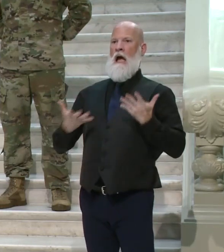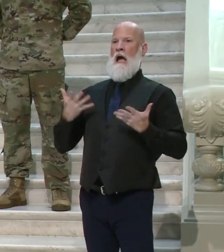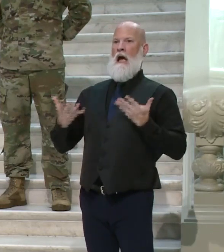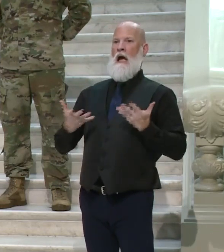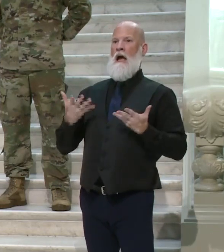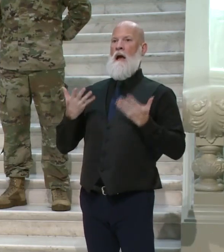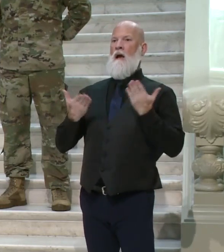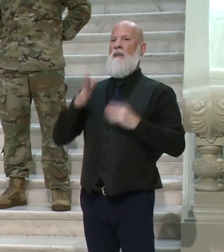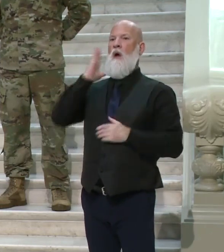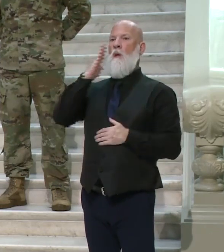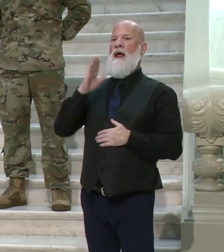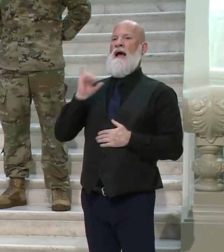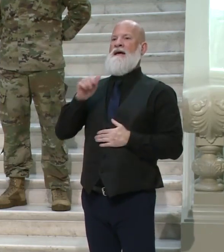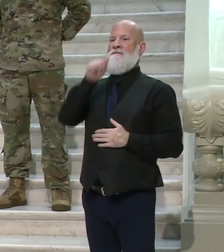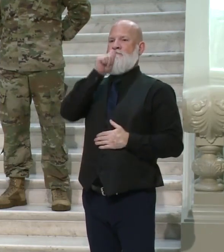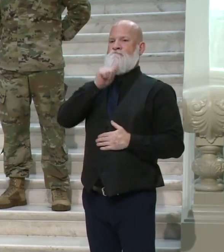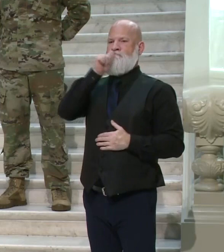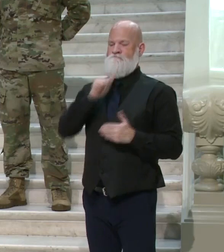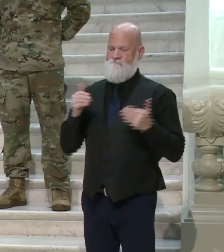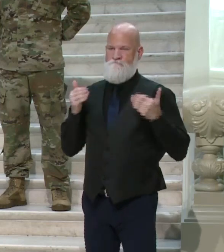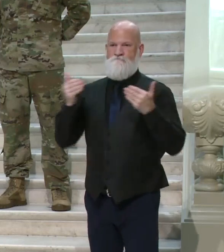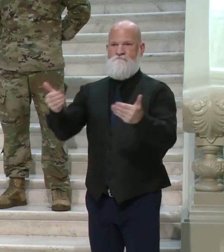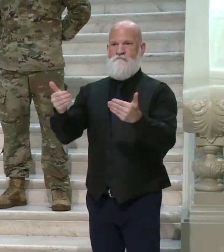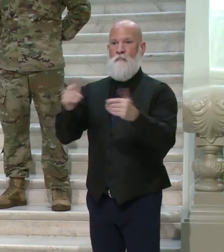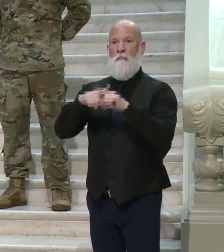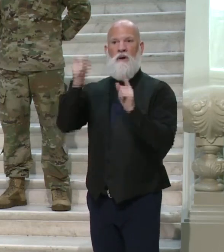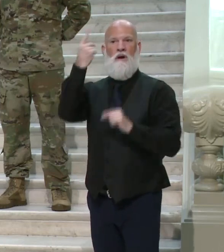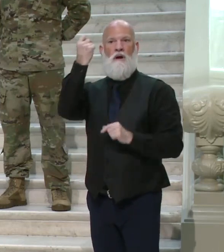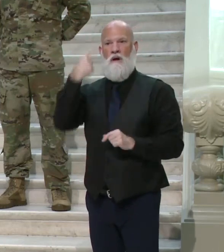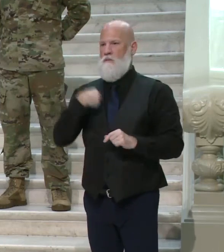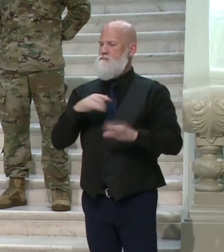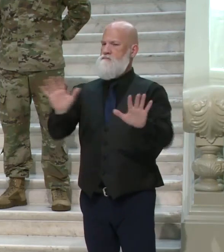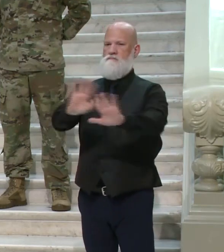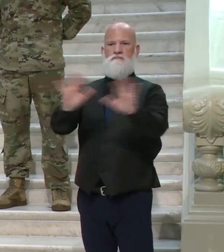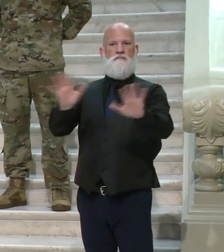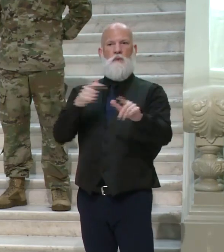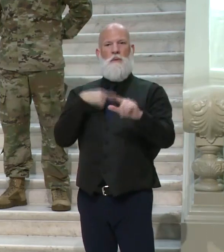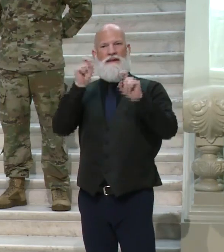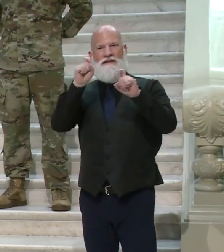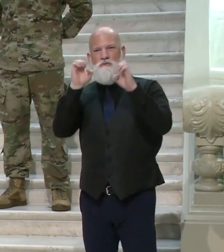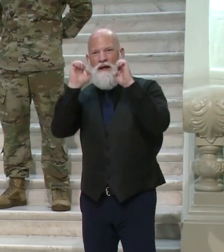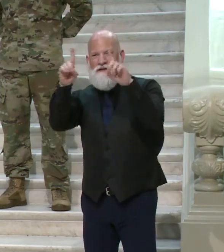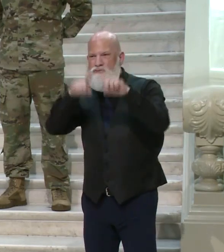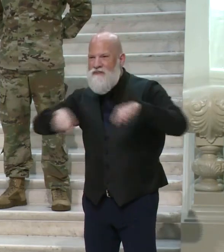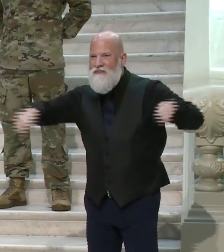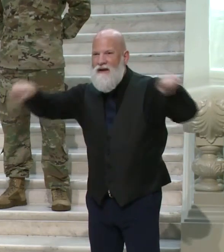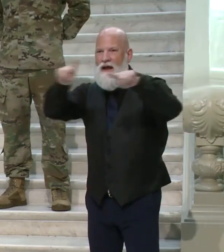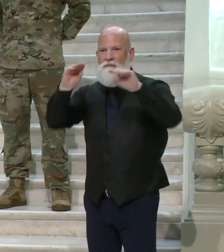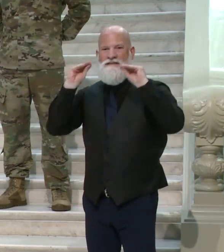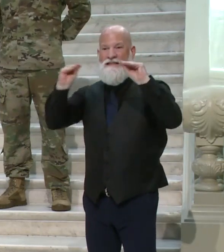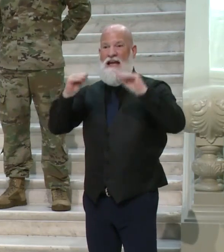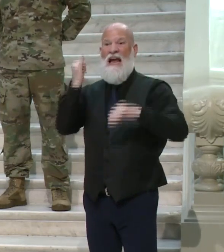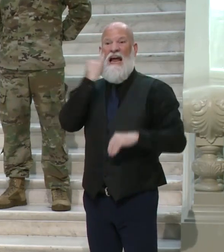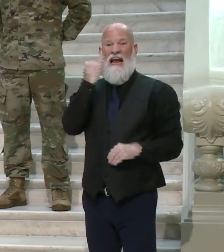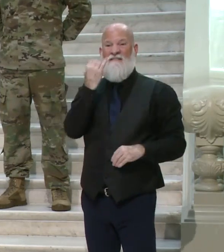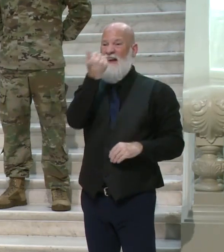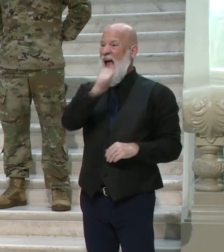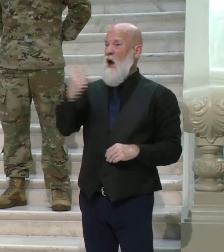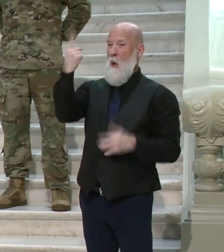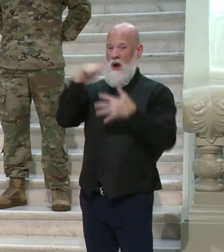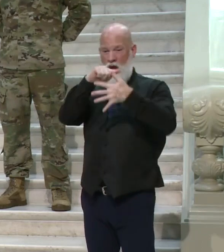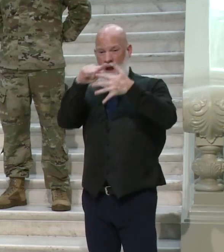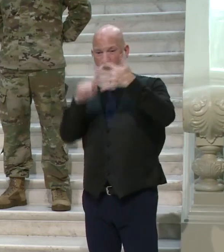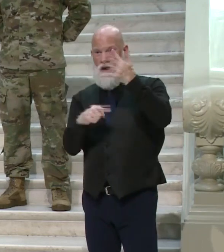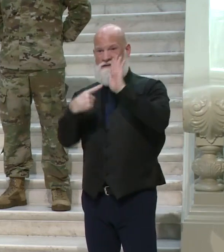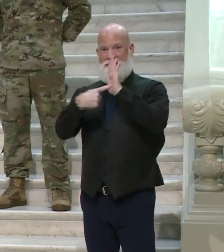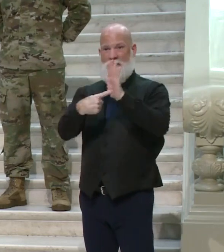day, but it is not smart for them to do that. We've got to, I think, educate them. I don't know that the